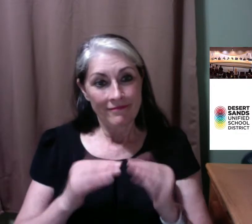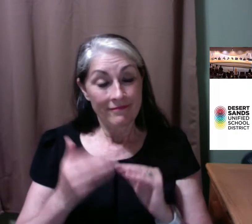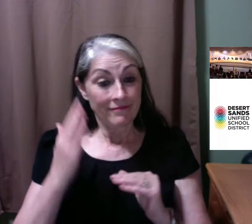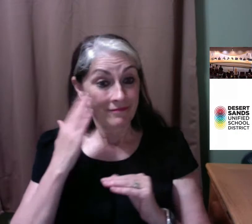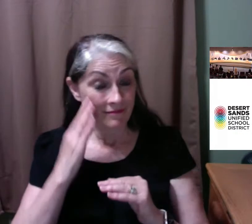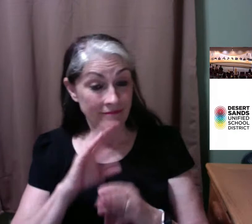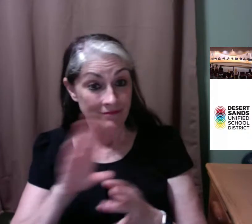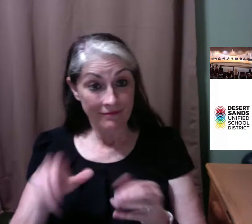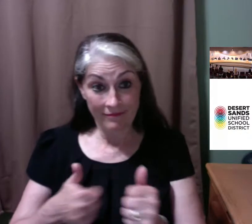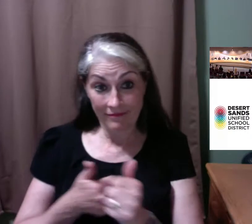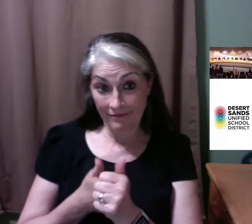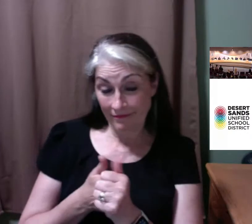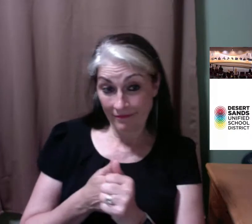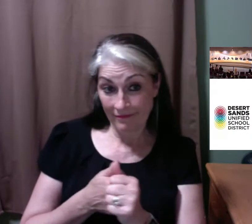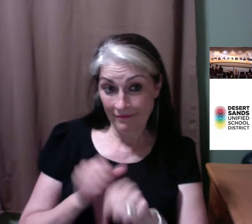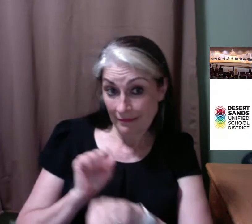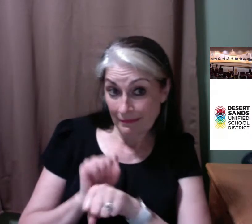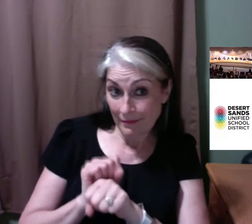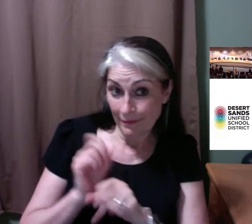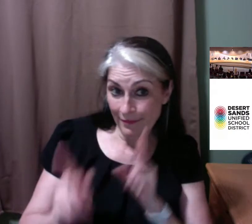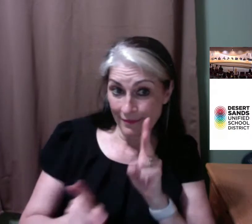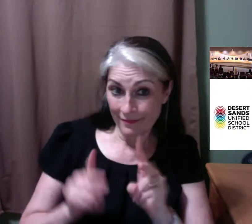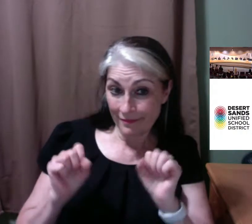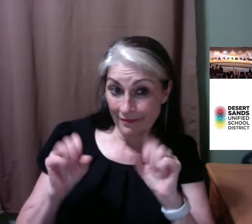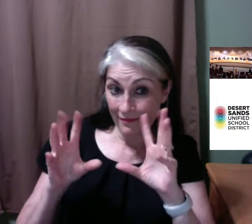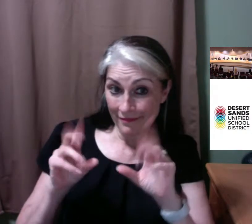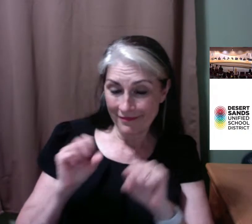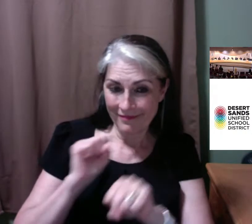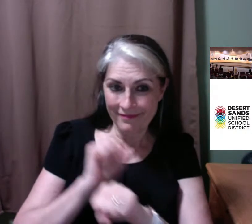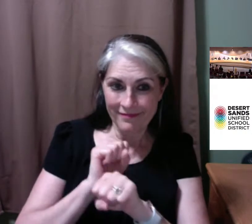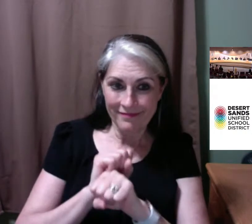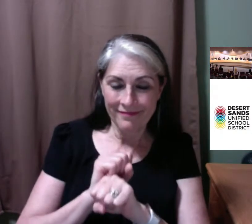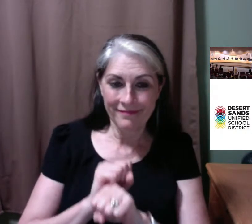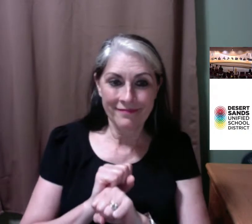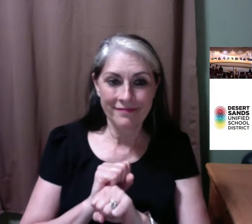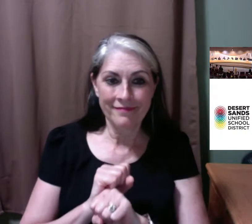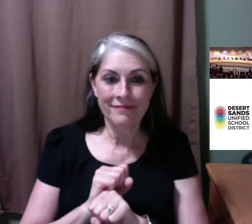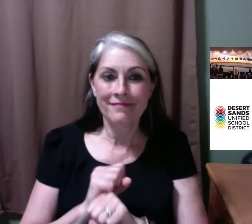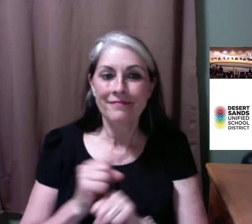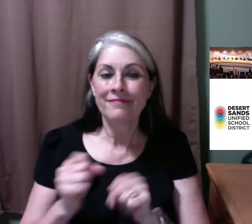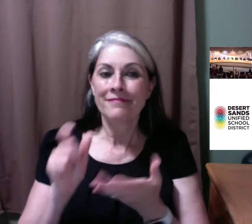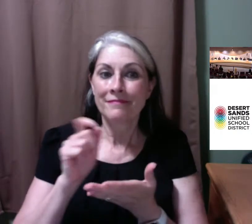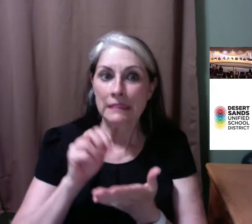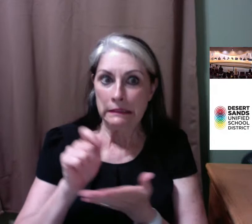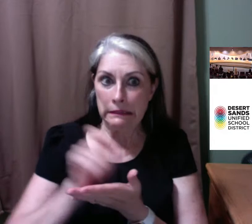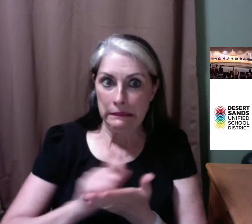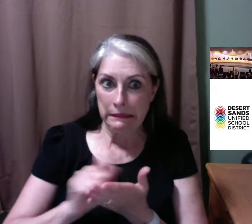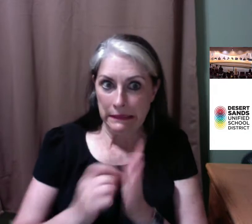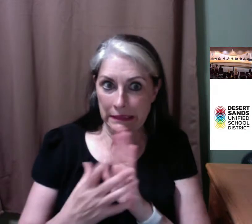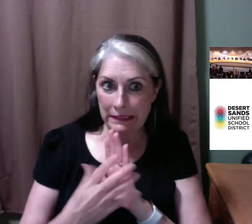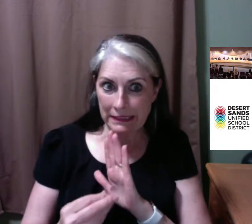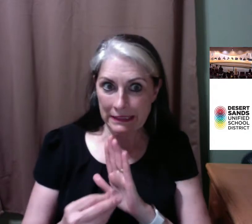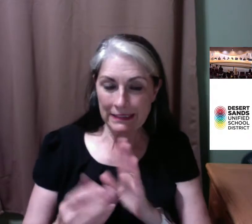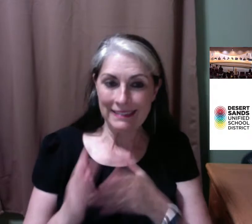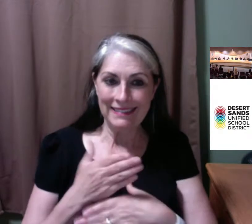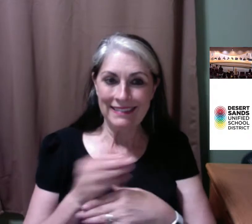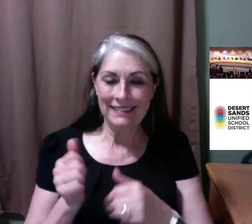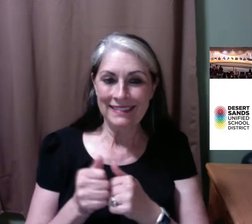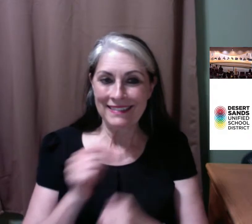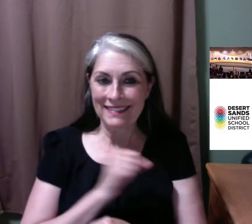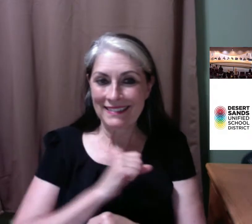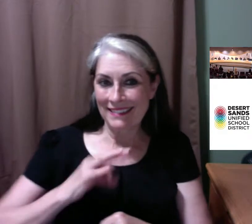those behind the scenes people did phenomenal job. And I'm going to give you a written copy so you can share it in the next staff meeting with your staff.